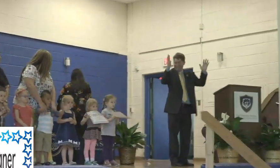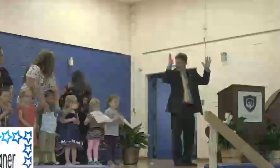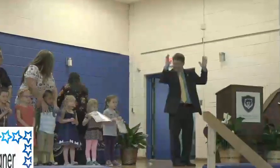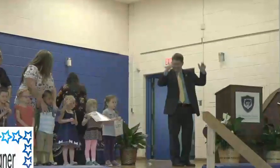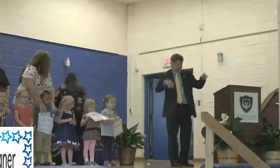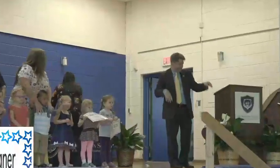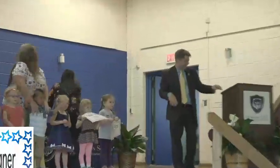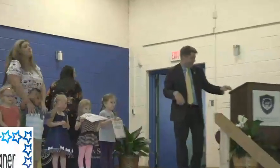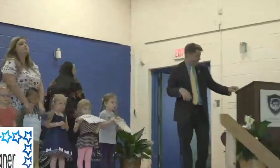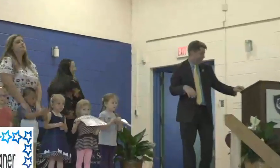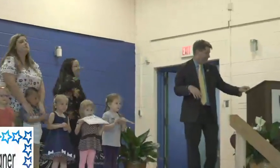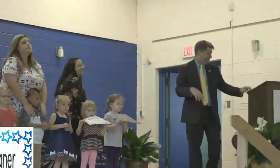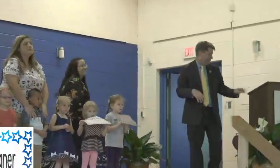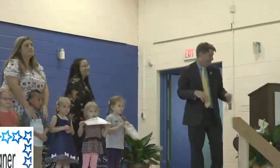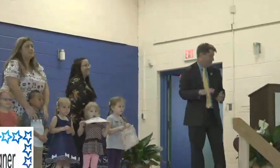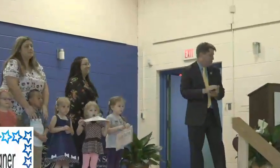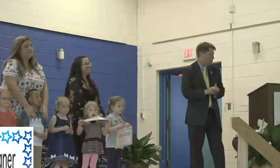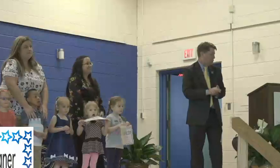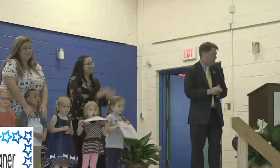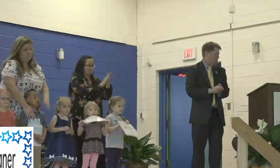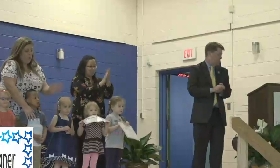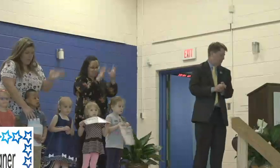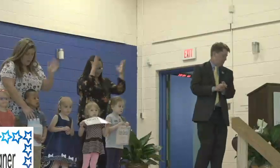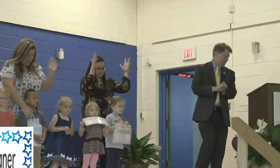Unfortunately, she's not here, but we'll still give her a round of applause.